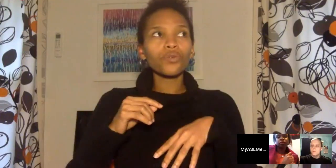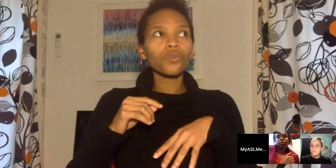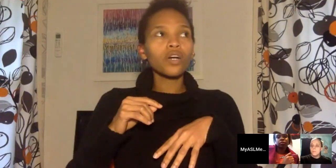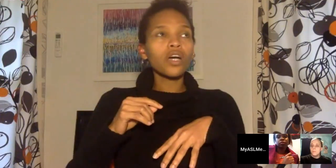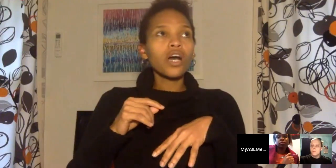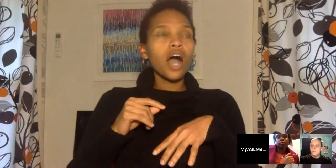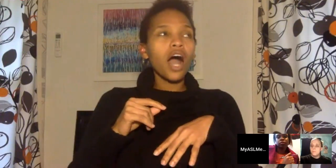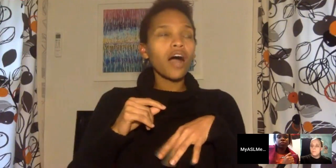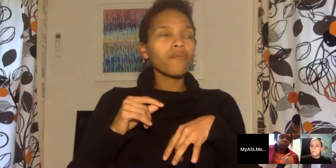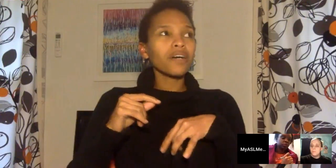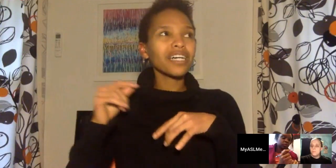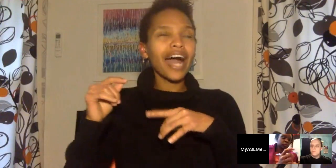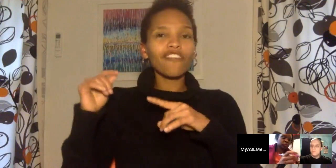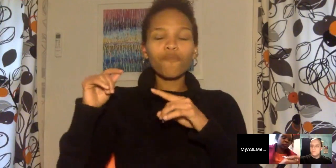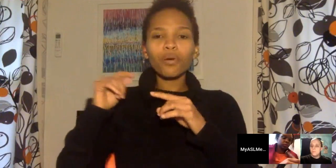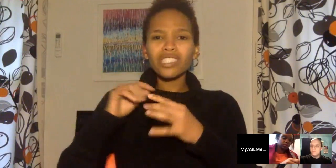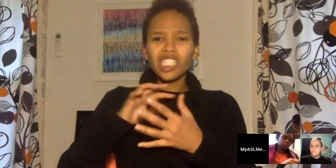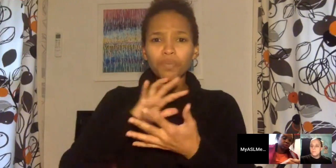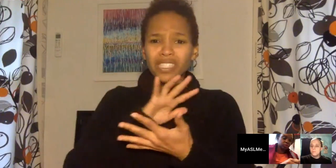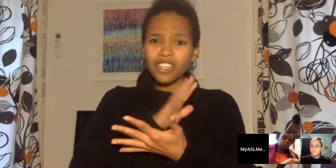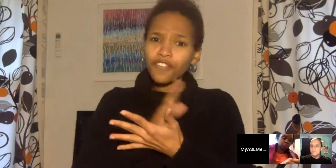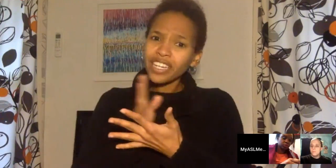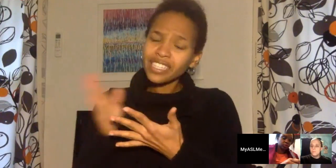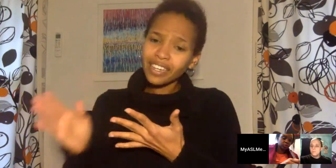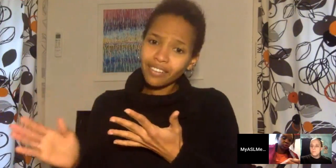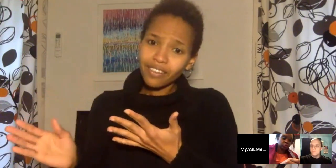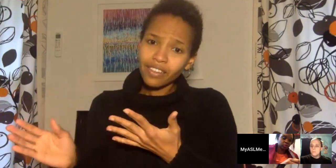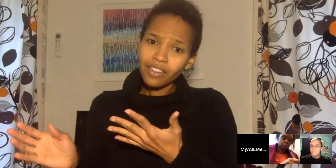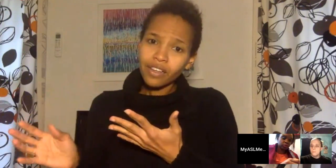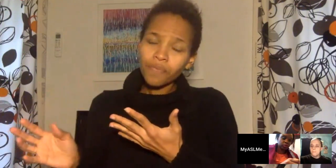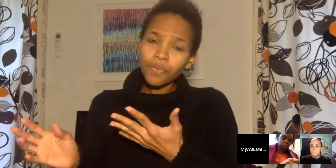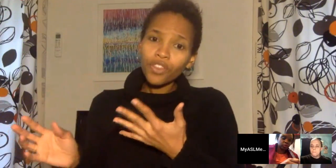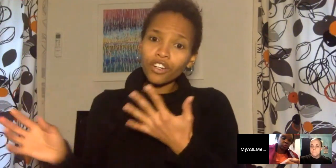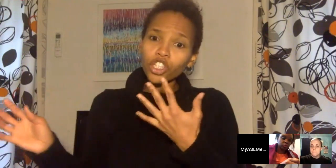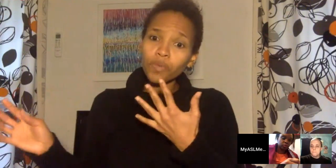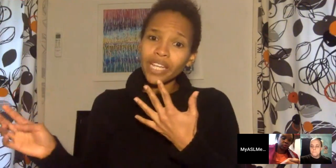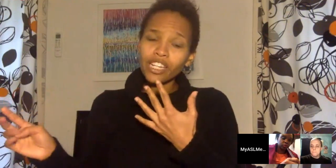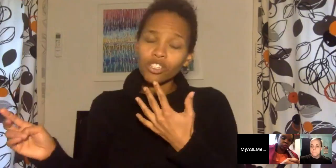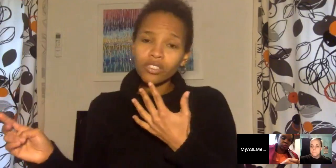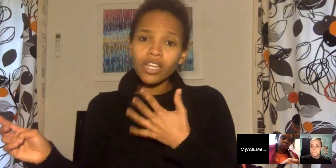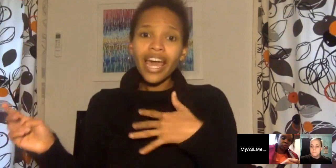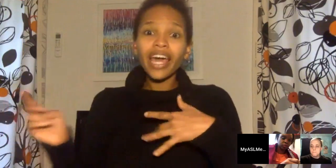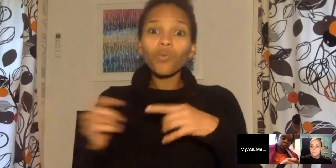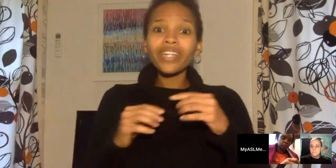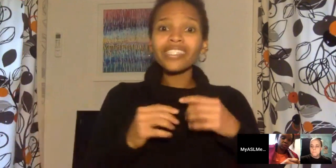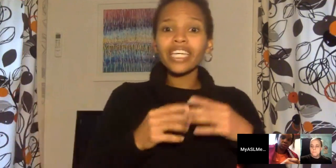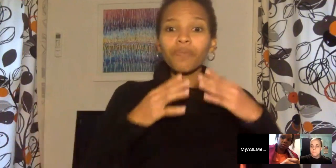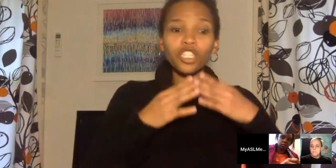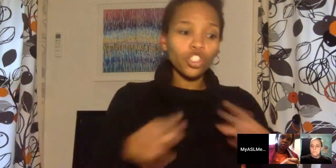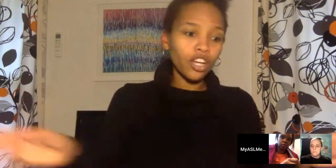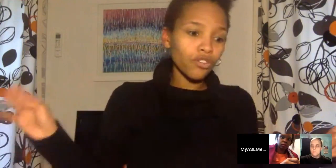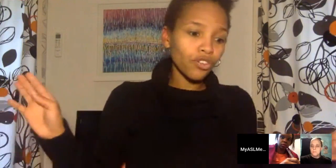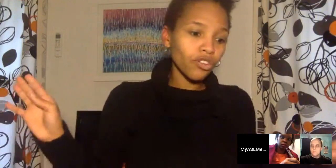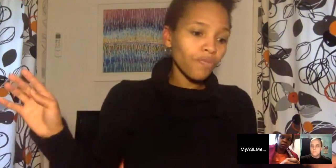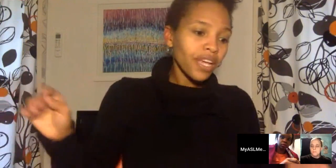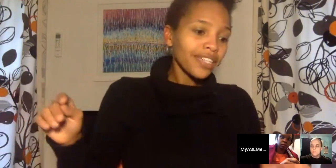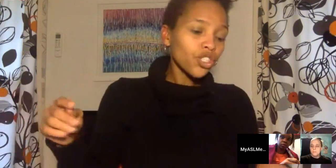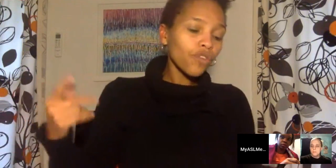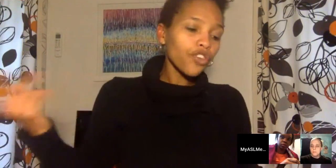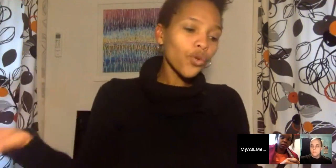to kind of put specifics in their interpretations and when to keep it general. And so if you